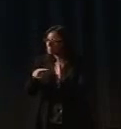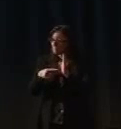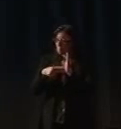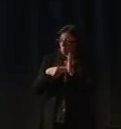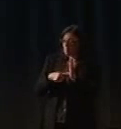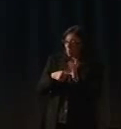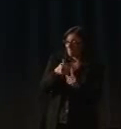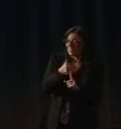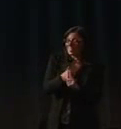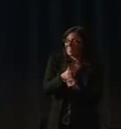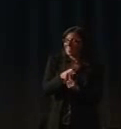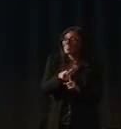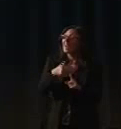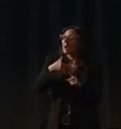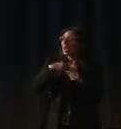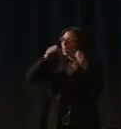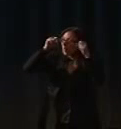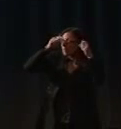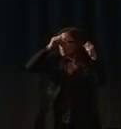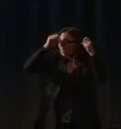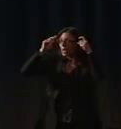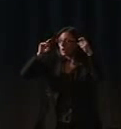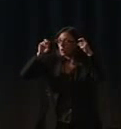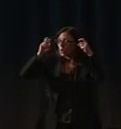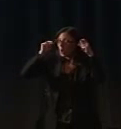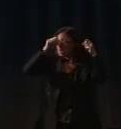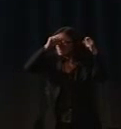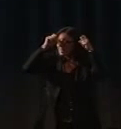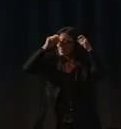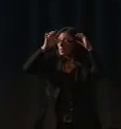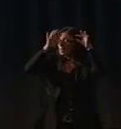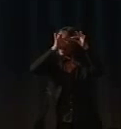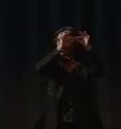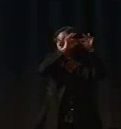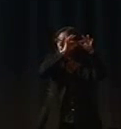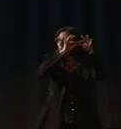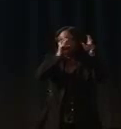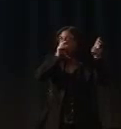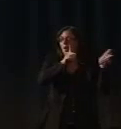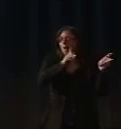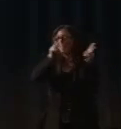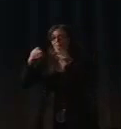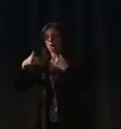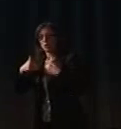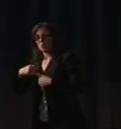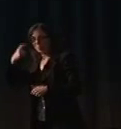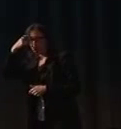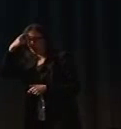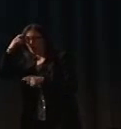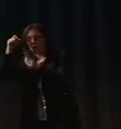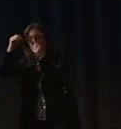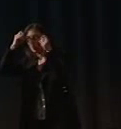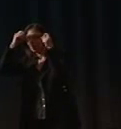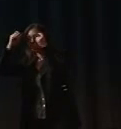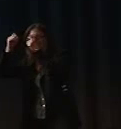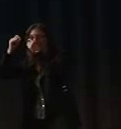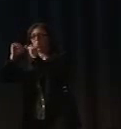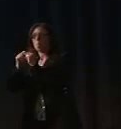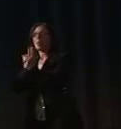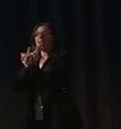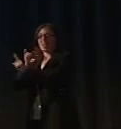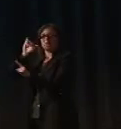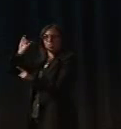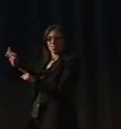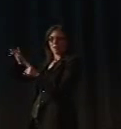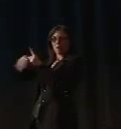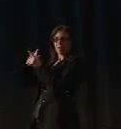model neurons that behave like neurons in our brain do when they answer these questions. And one of the